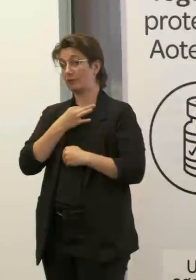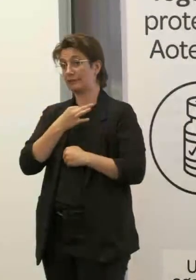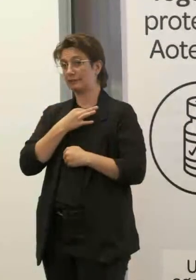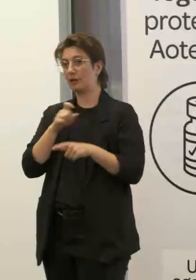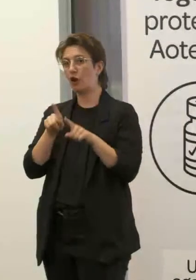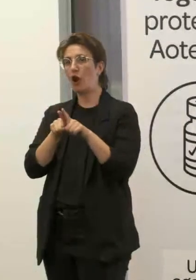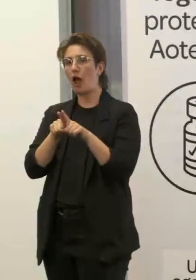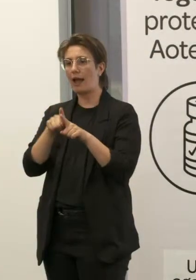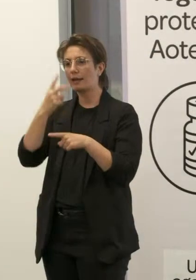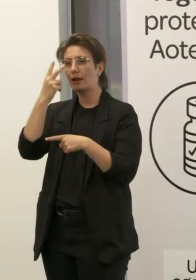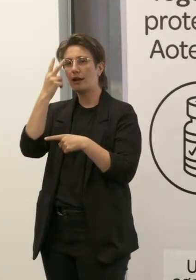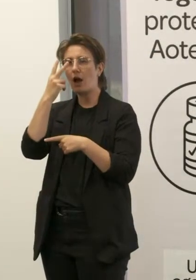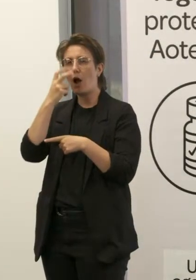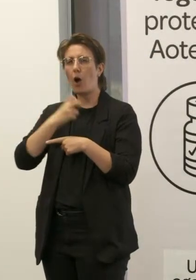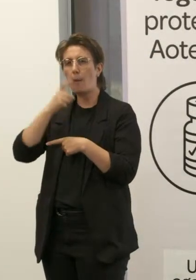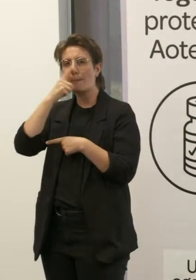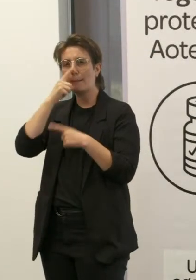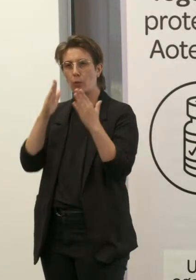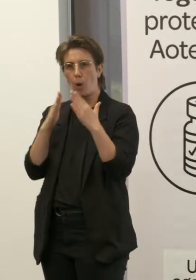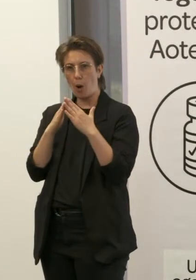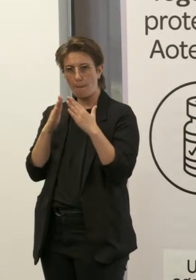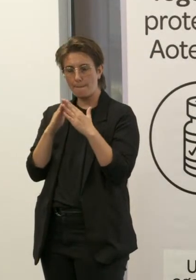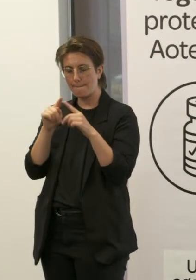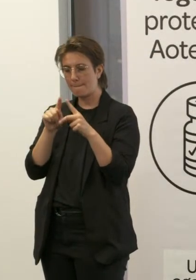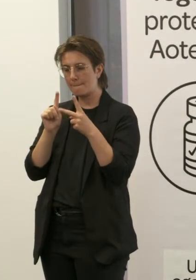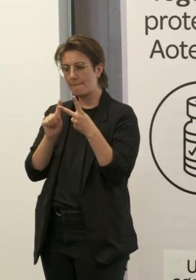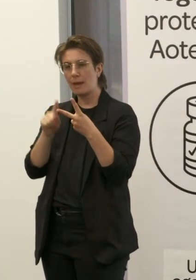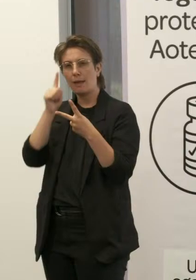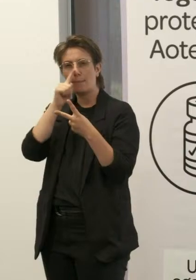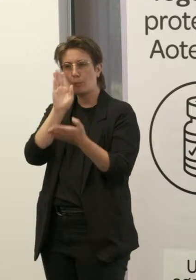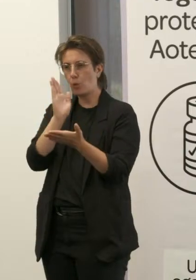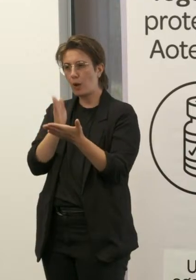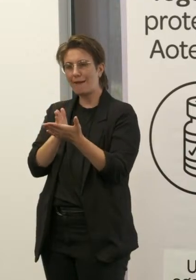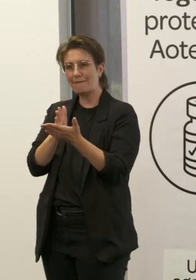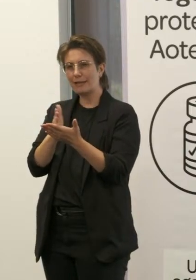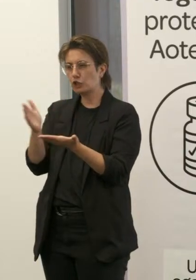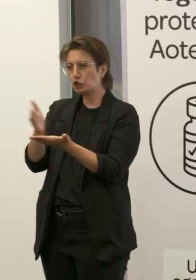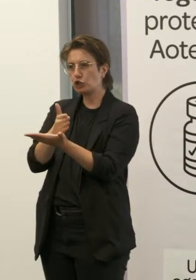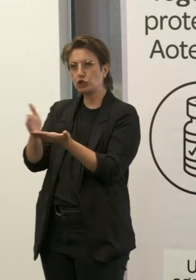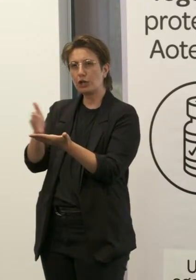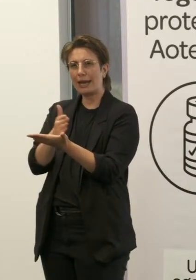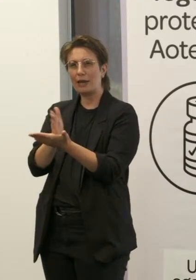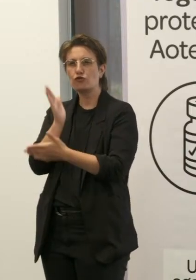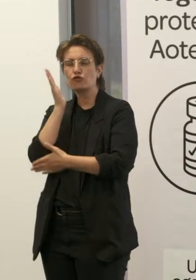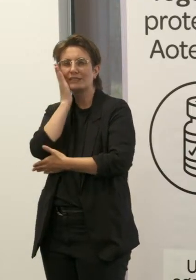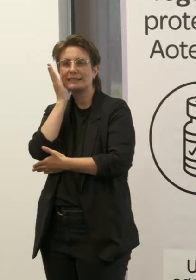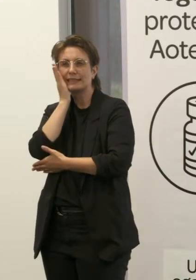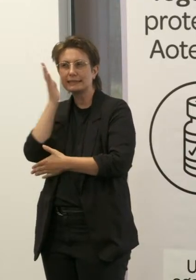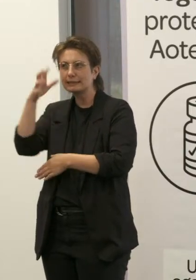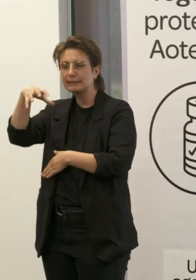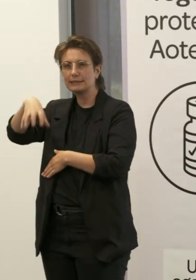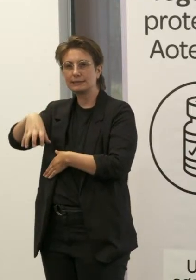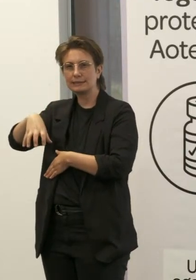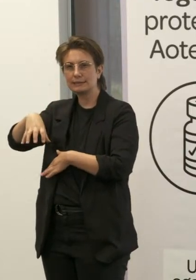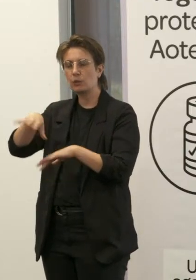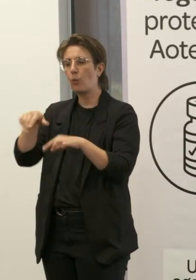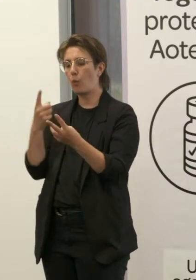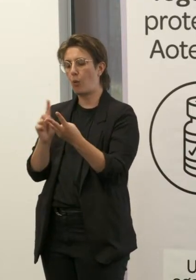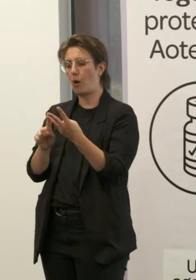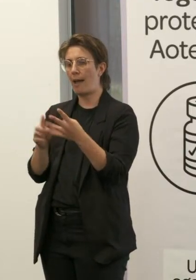care, obviously corrections facilities and those sorts of places, or where it might be a super spreader event, and there's a lot of people to follow up.